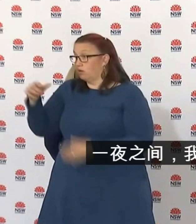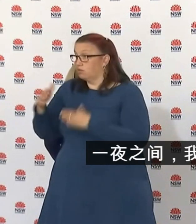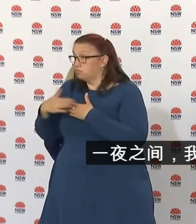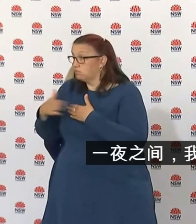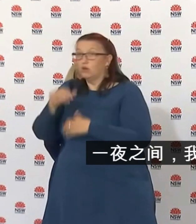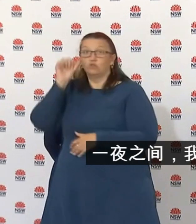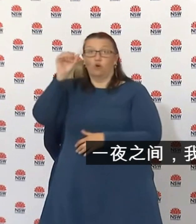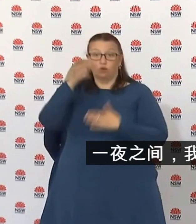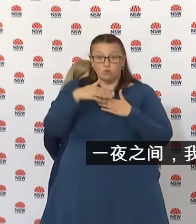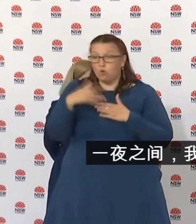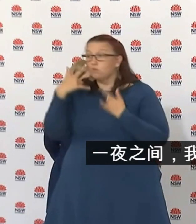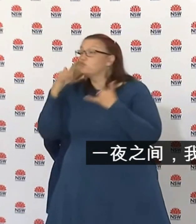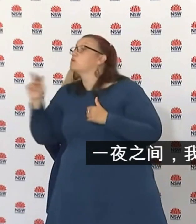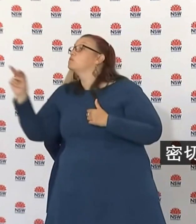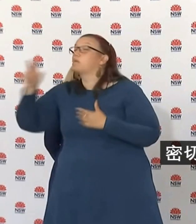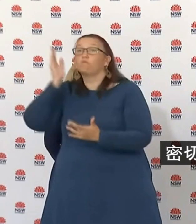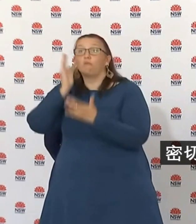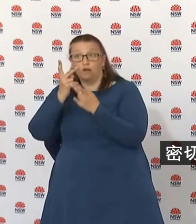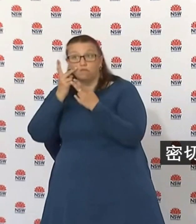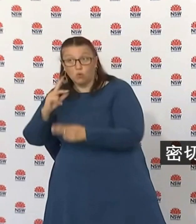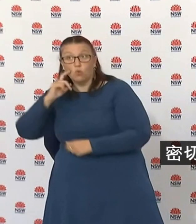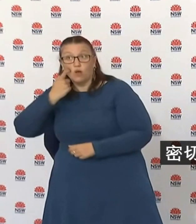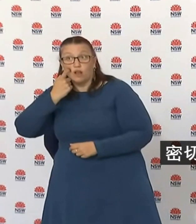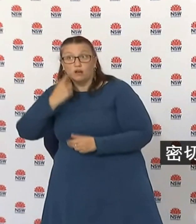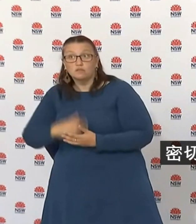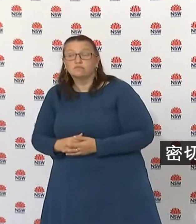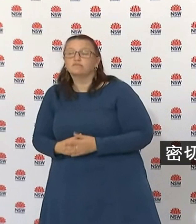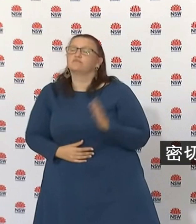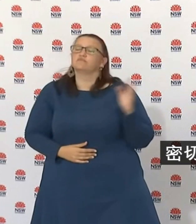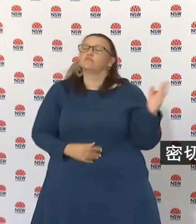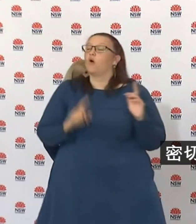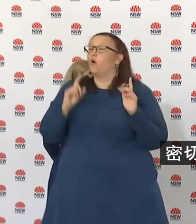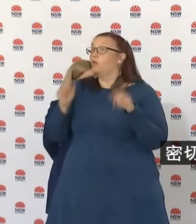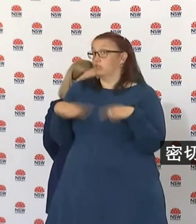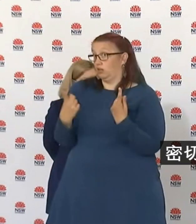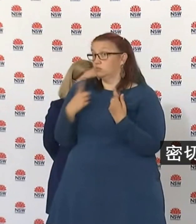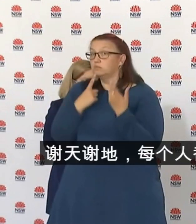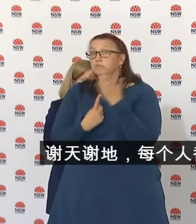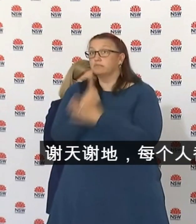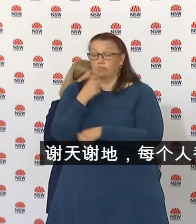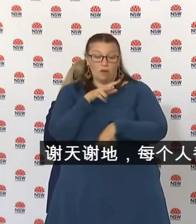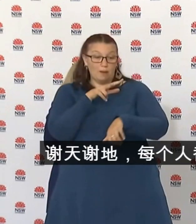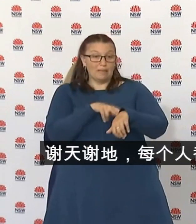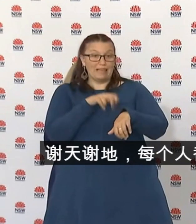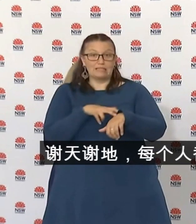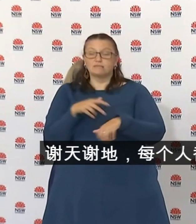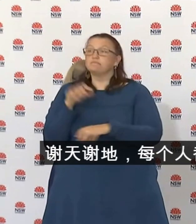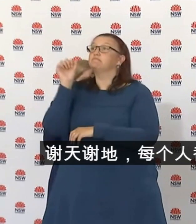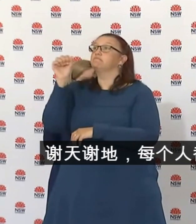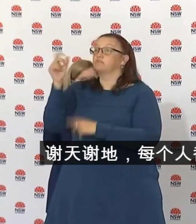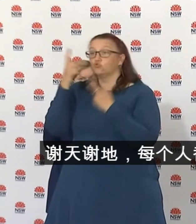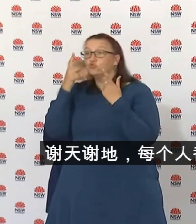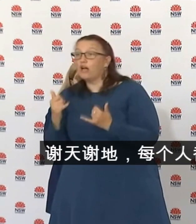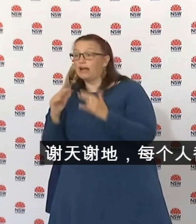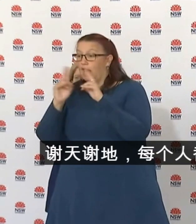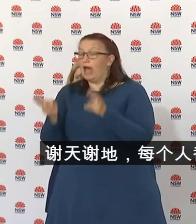we conducted hundreds of checks, particularly those who were close contacts or who have the virus. Thankfully, everyone was home